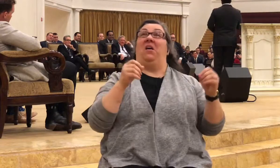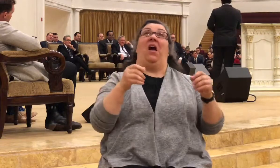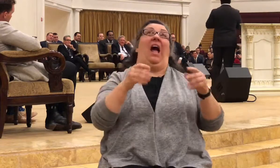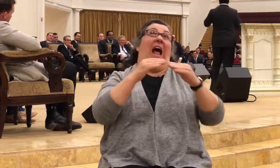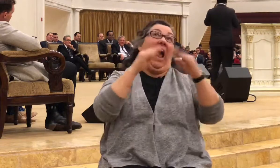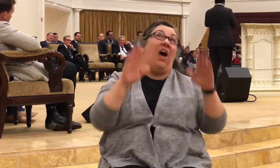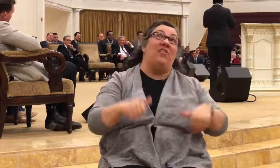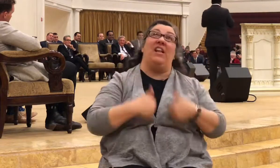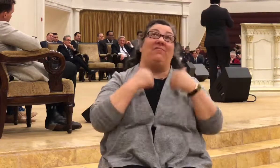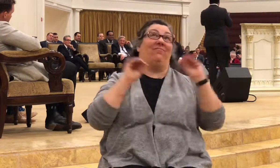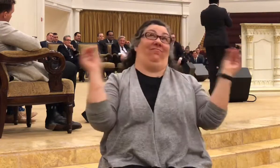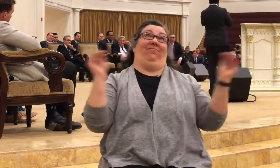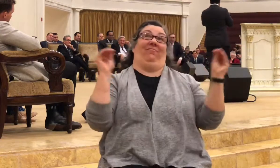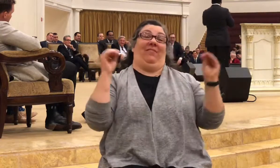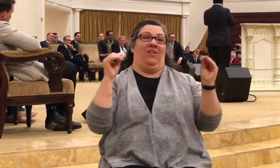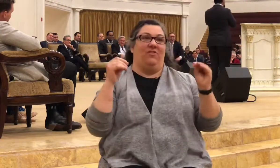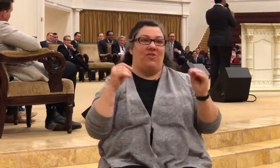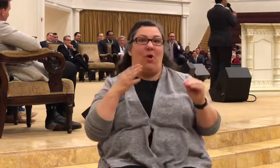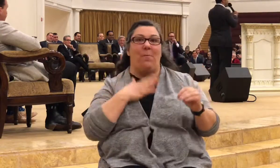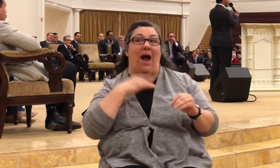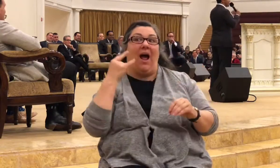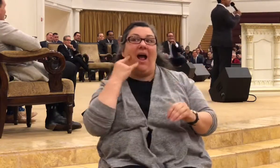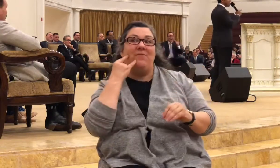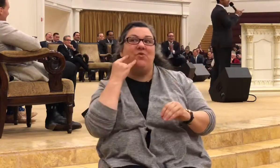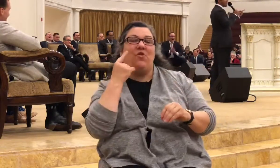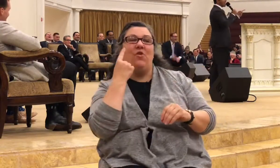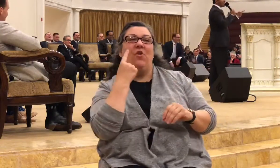our honeymoon. That's why I made it 2 weeks instead of one.